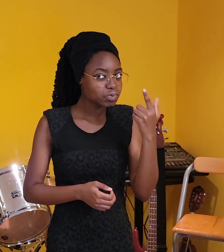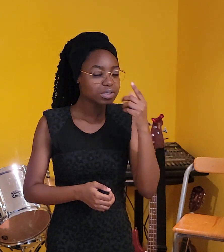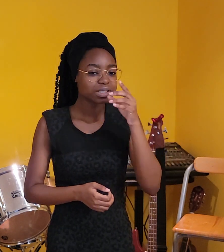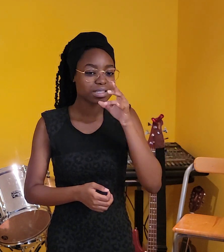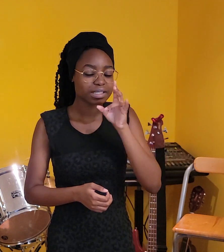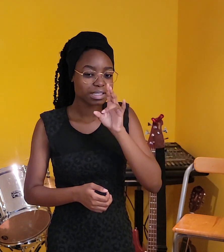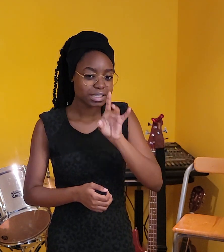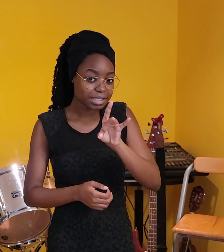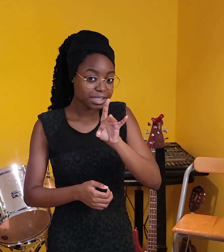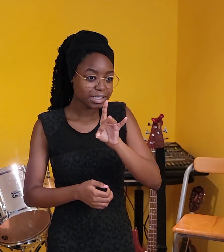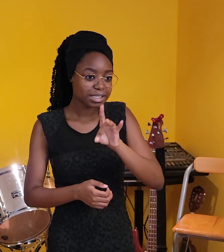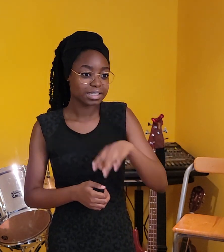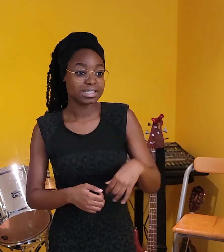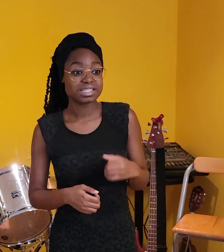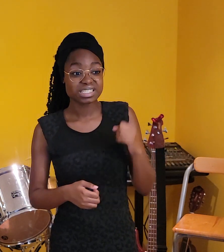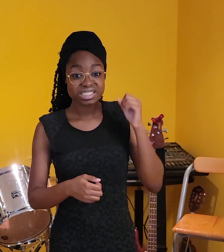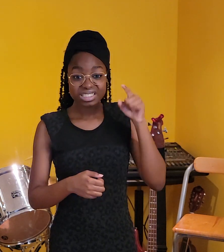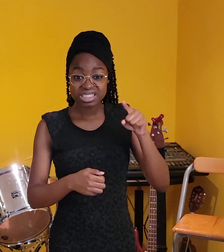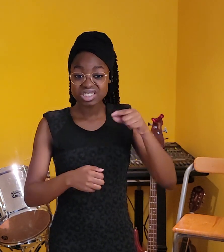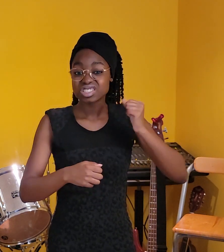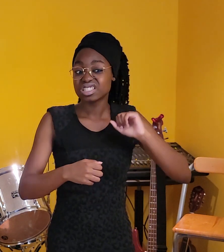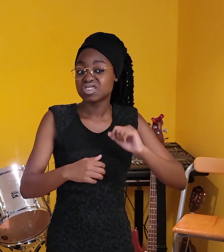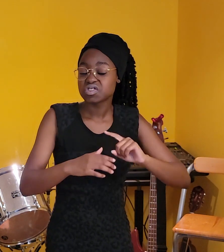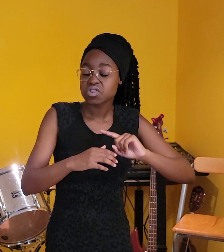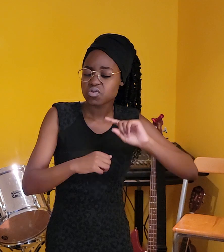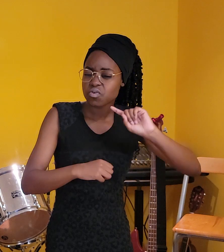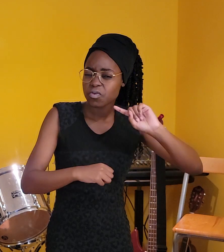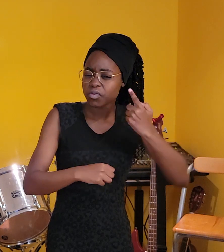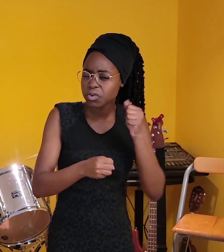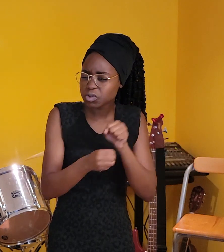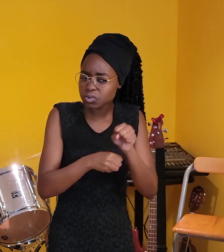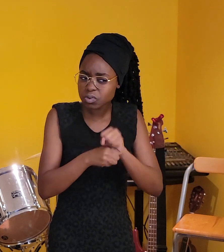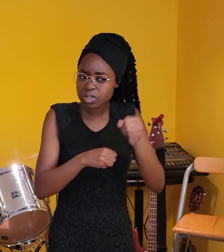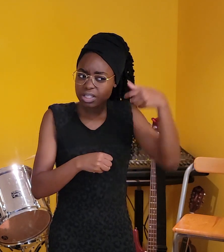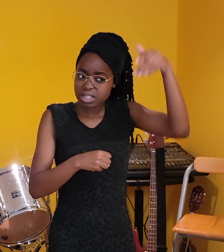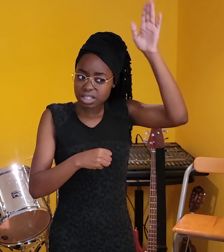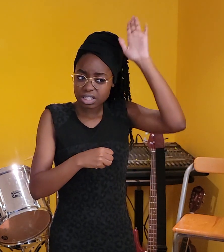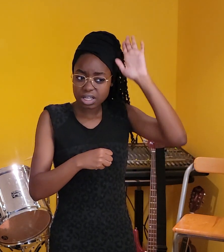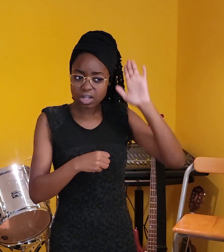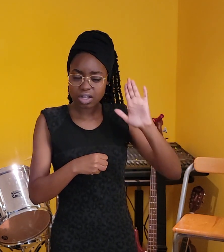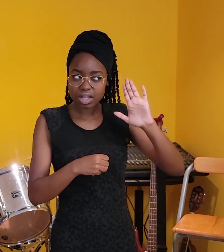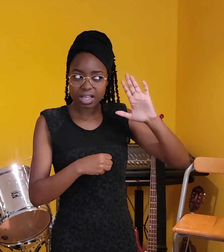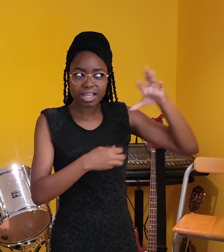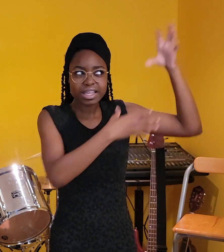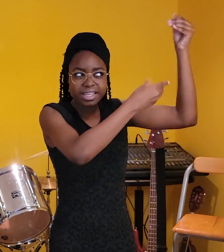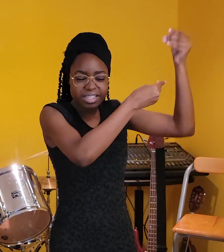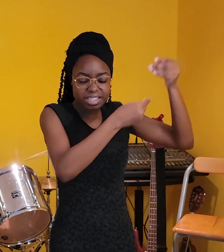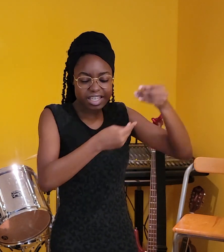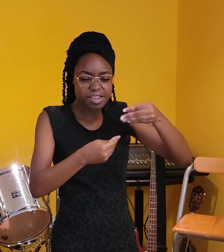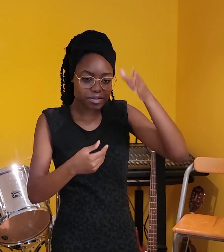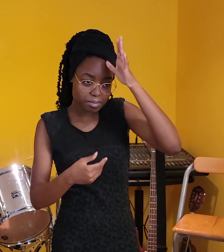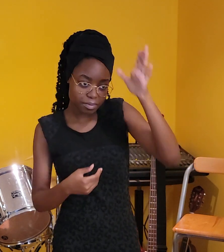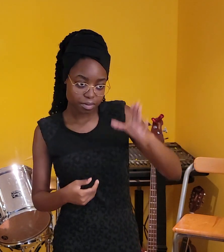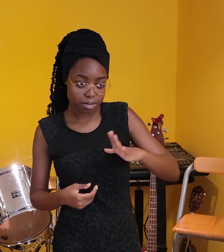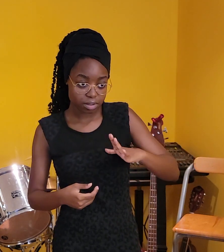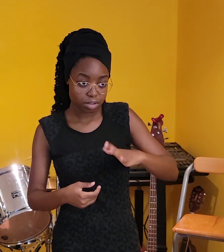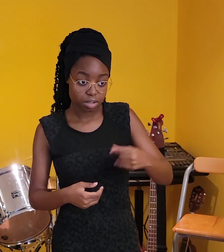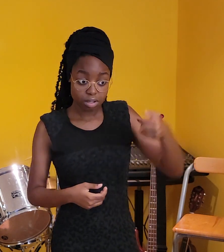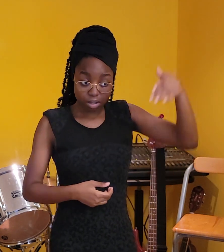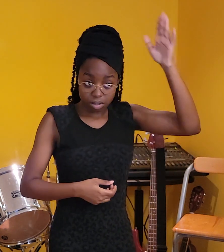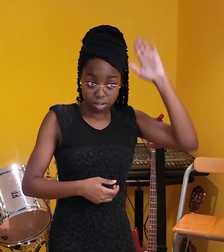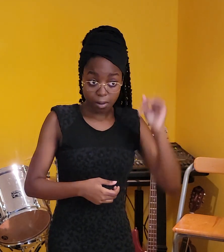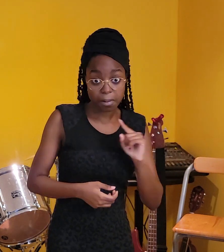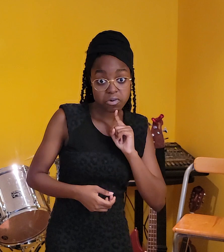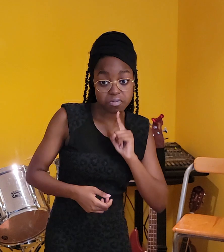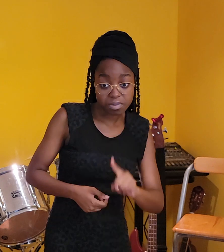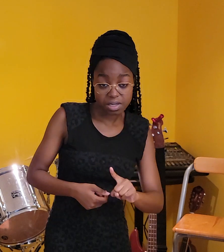jobs God gave man. Immediately after he created Adam and Eve, what did he do? God commanded them,